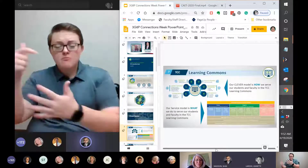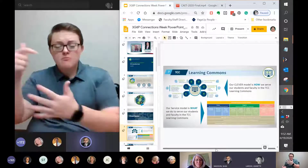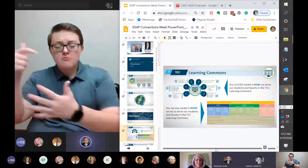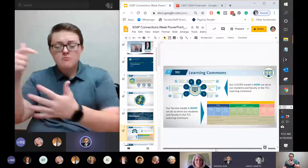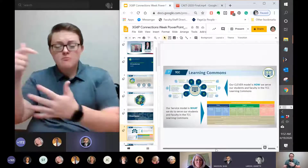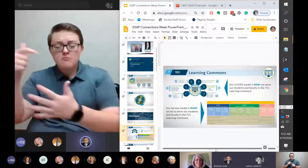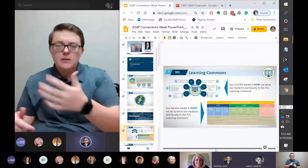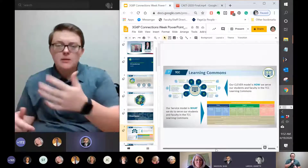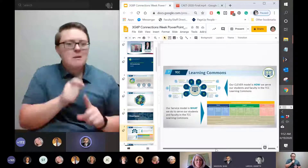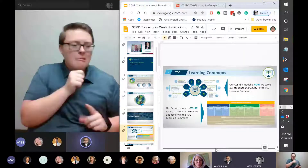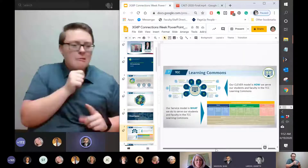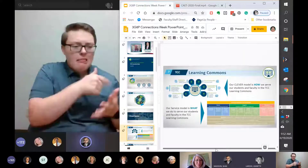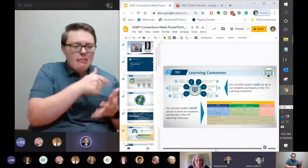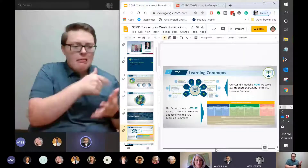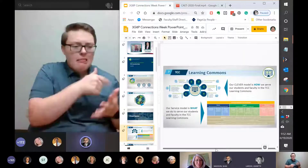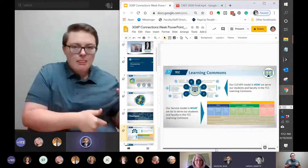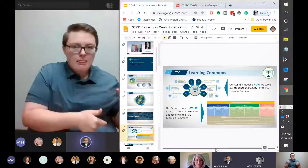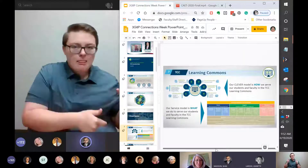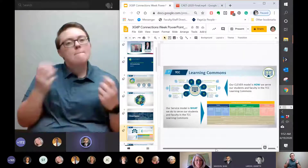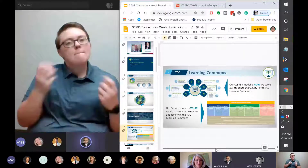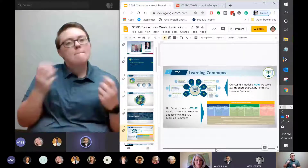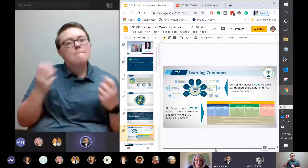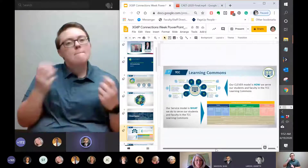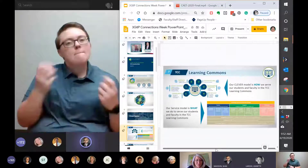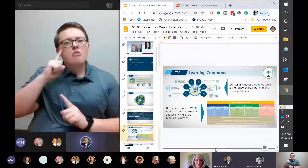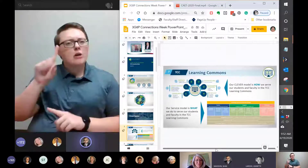fact, it's all of the academic support,